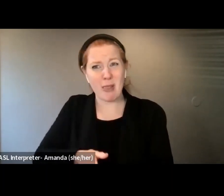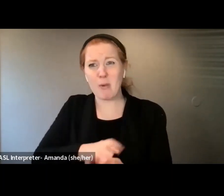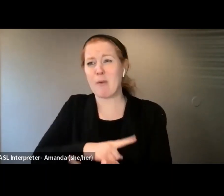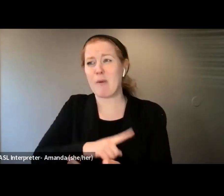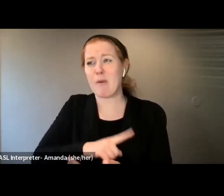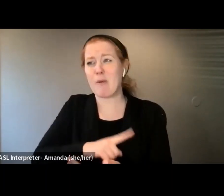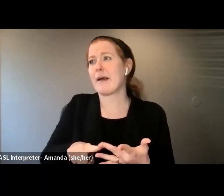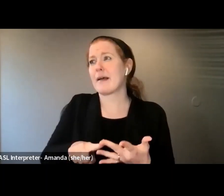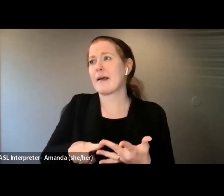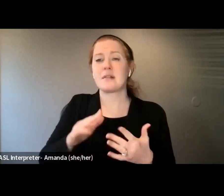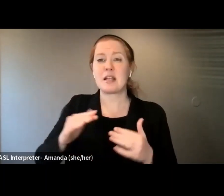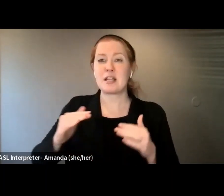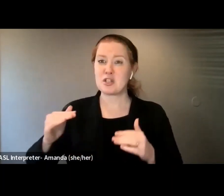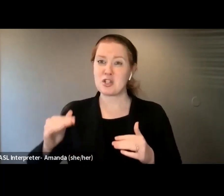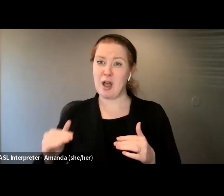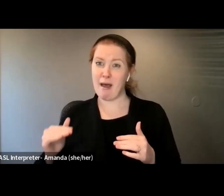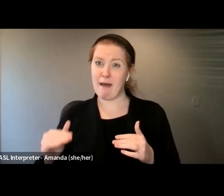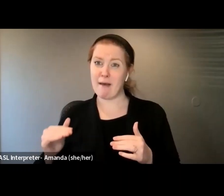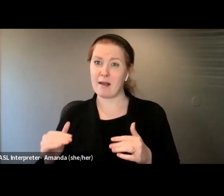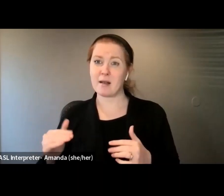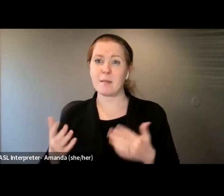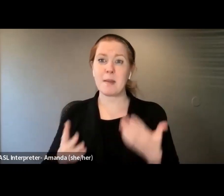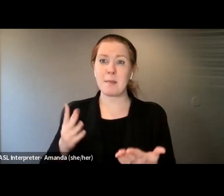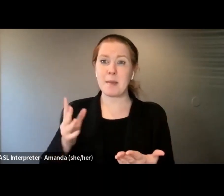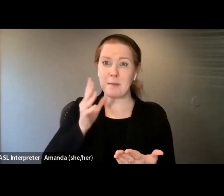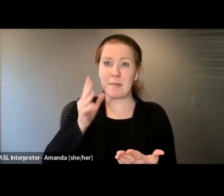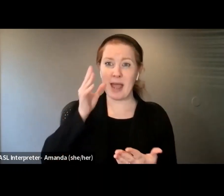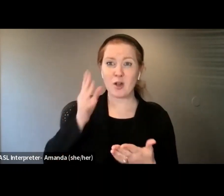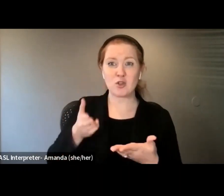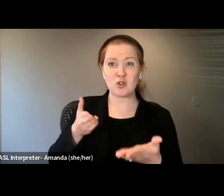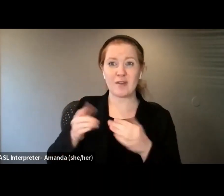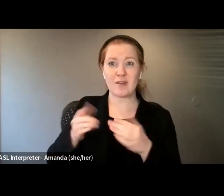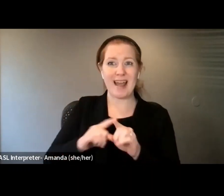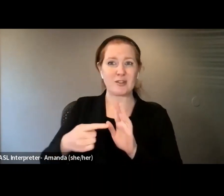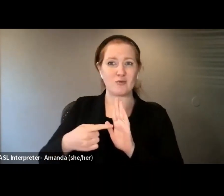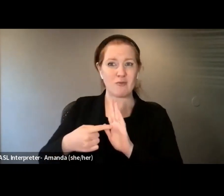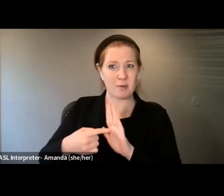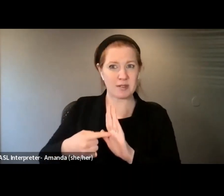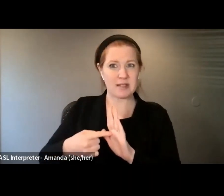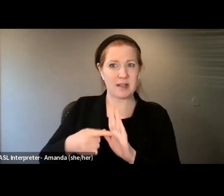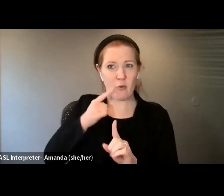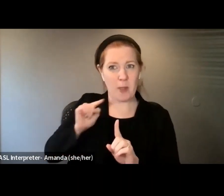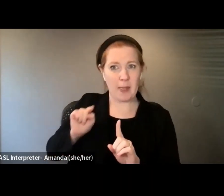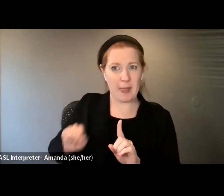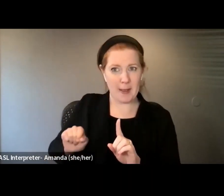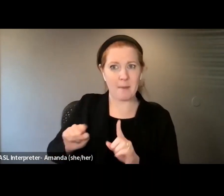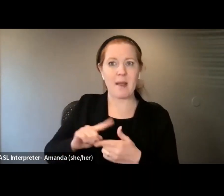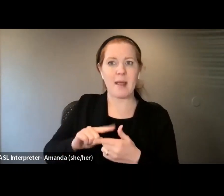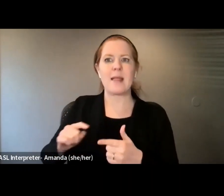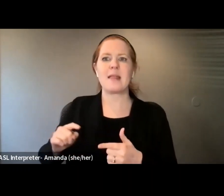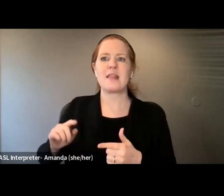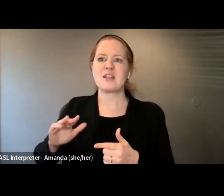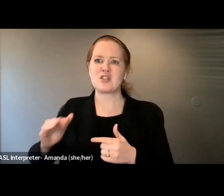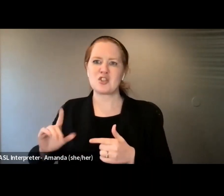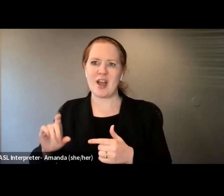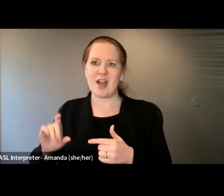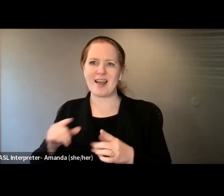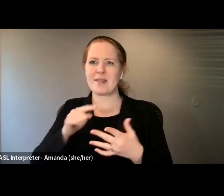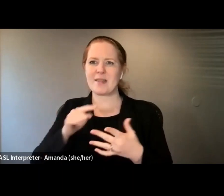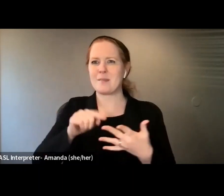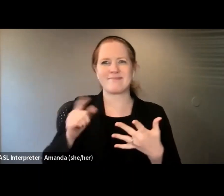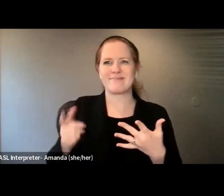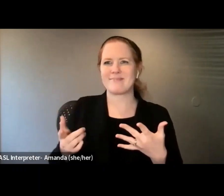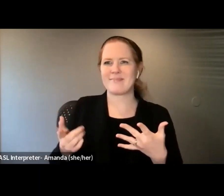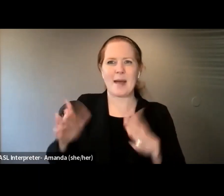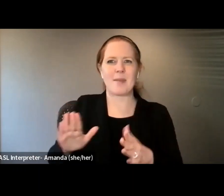a child might have a parent serving as a representative for them, and then the minor child's parent is no longer able to